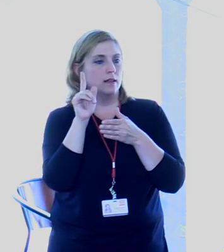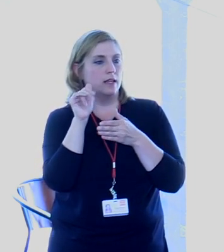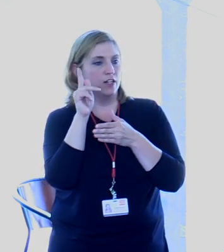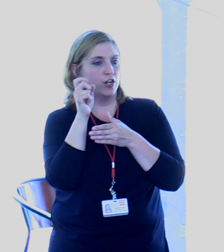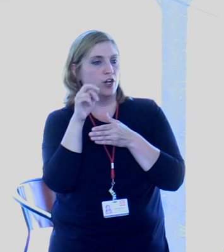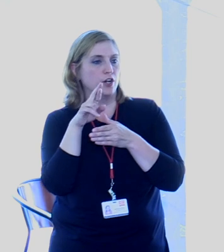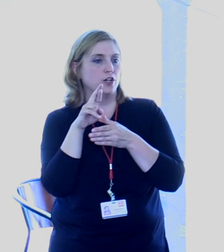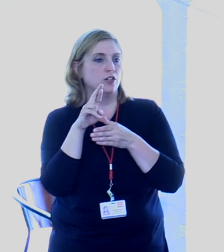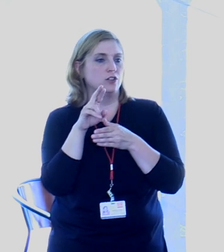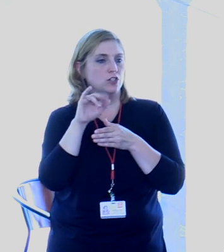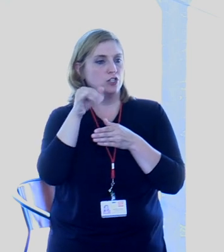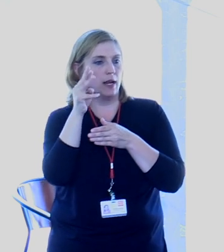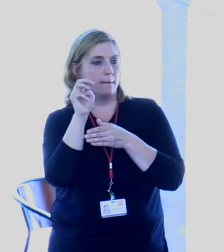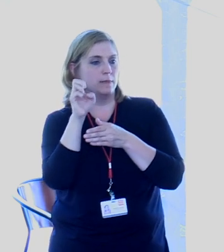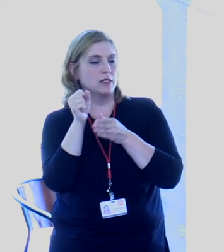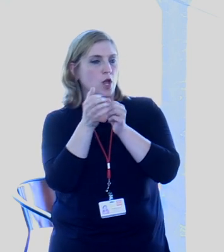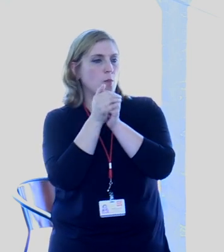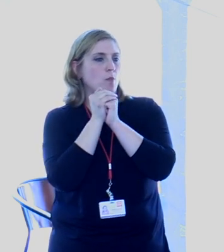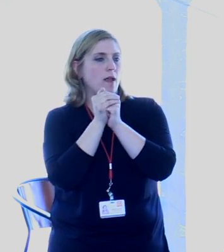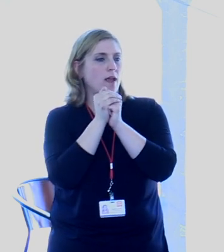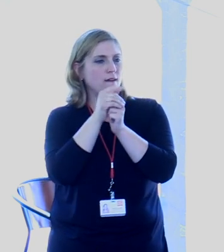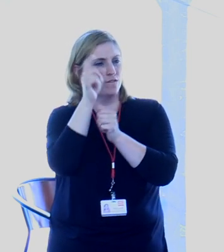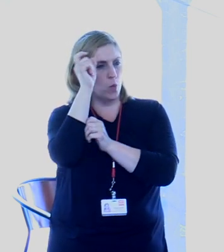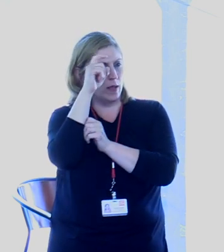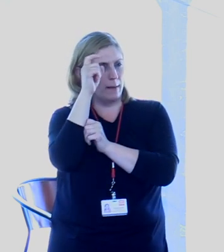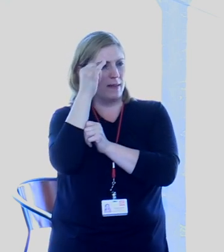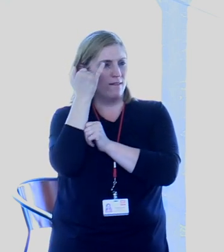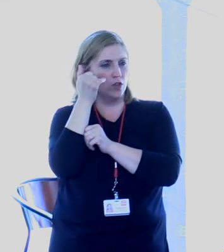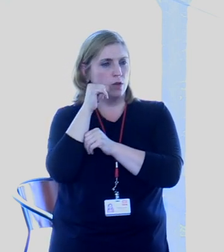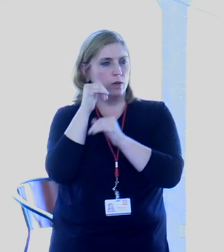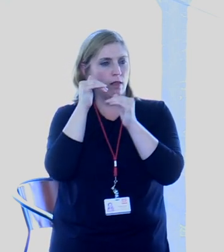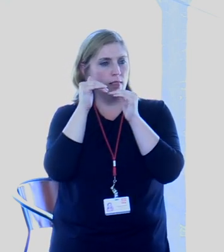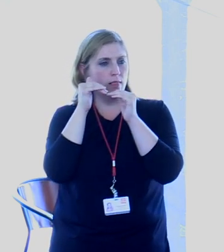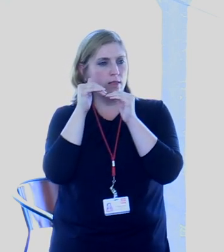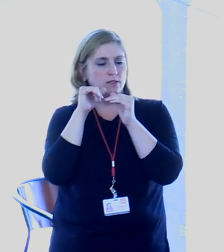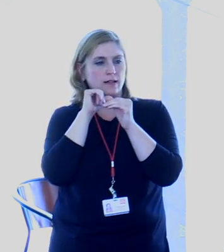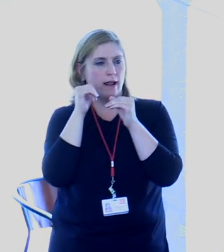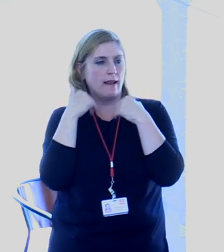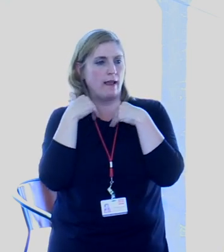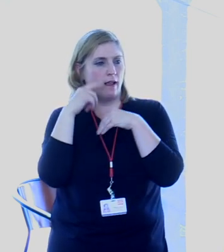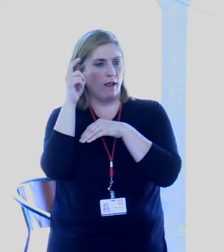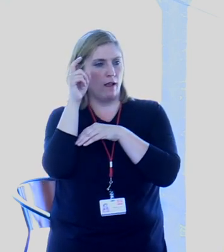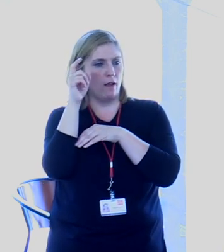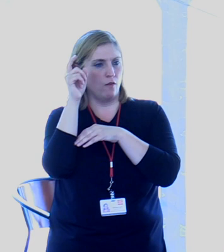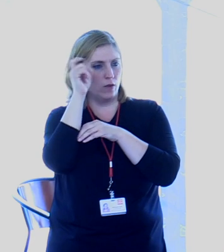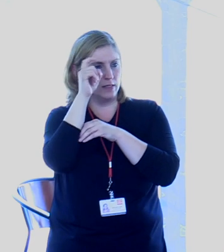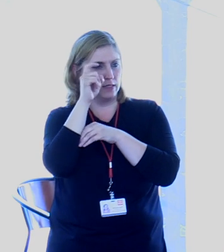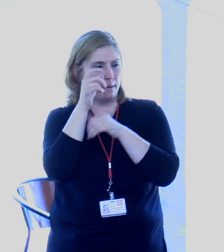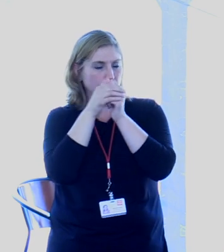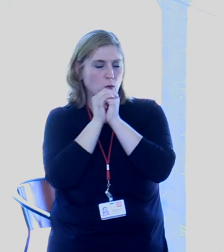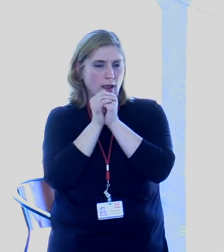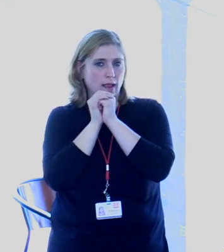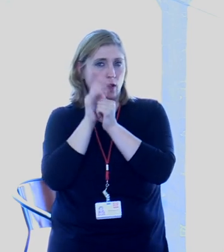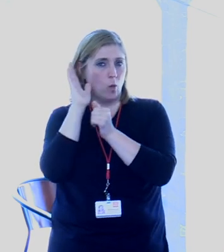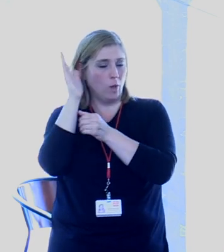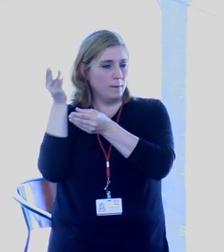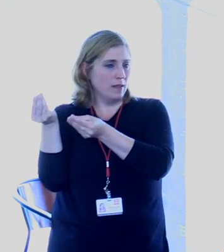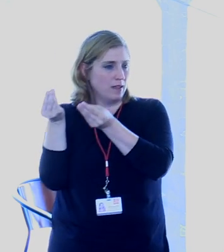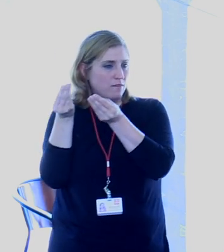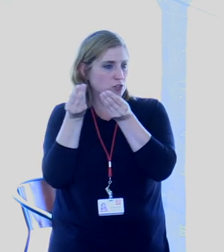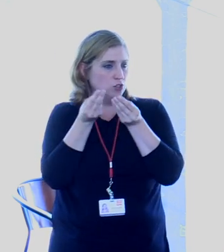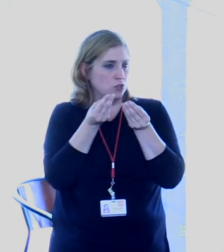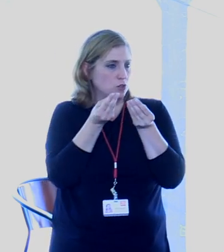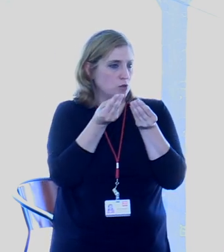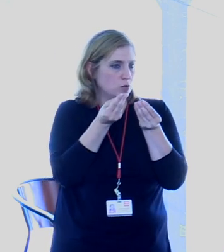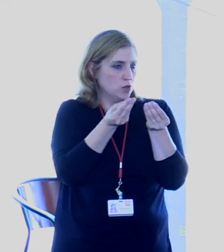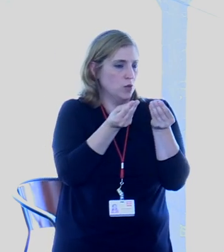Pray for wisdom, okay? If any of you are lacking wisdom, pray for it, and it shall surely be given. We're commanded to